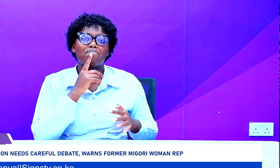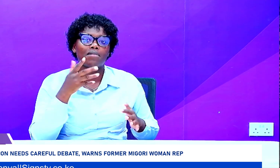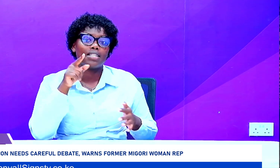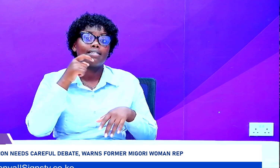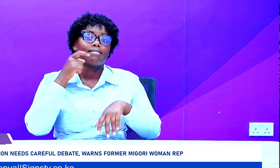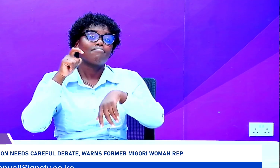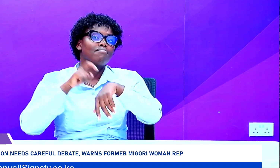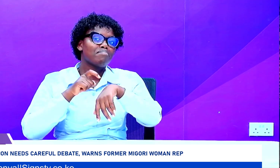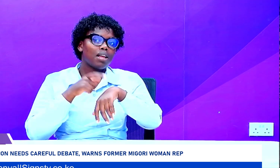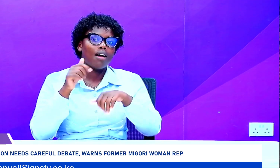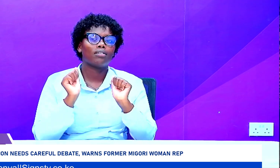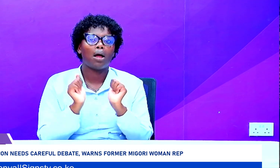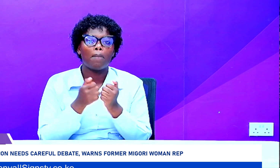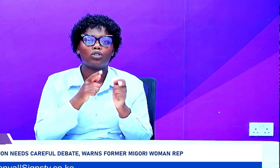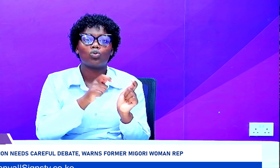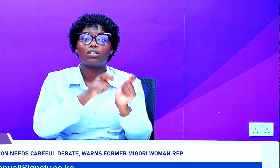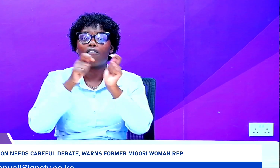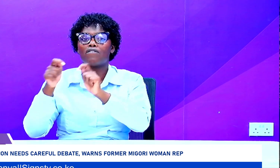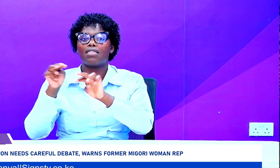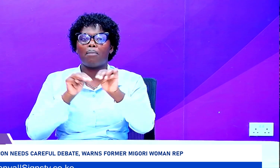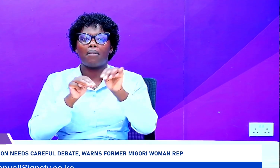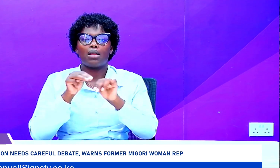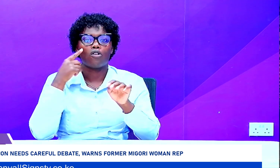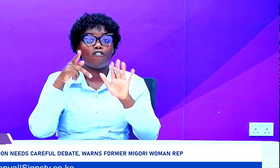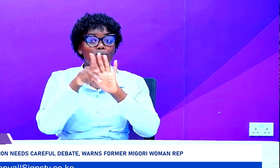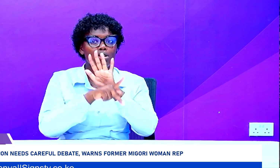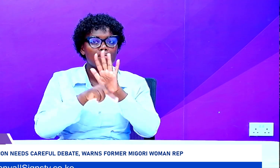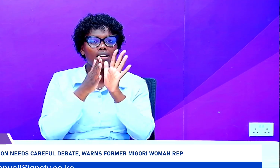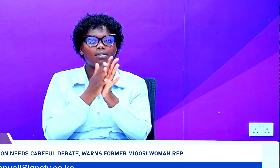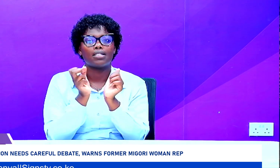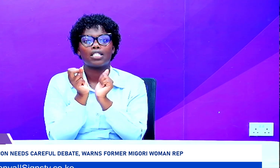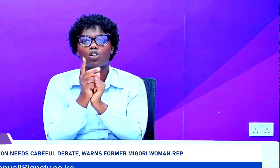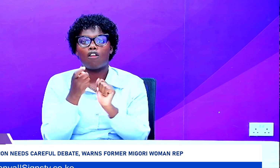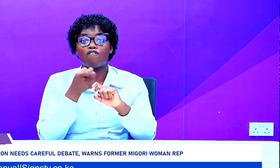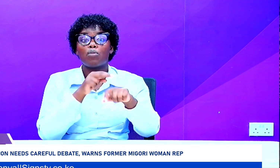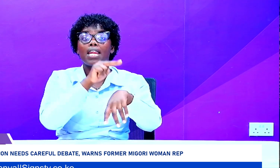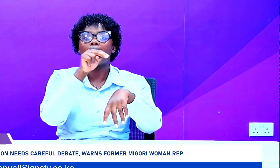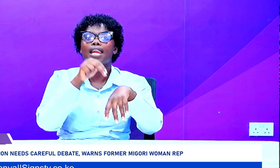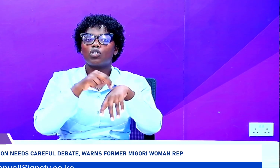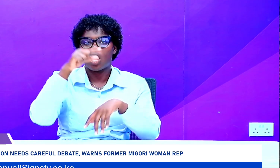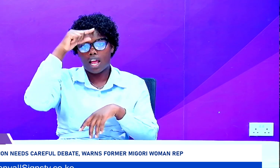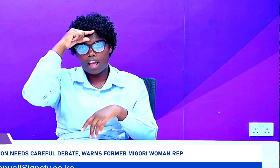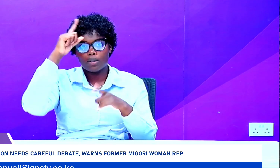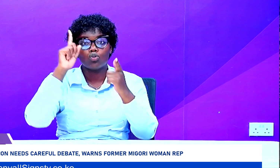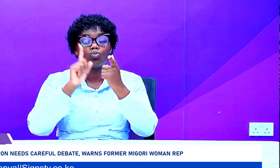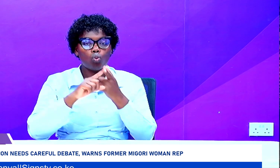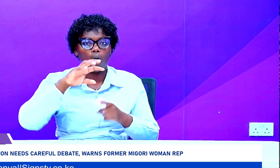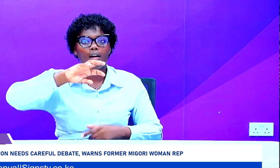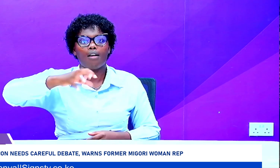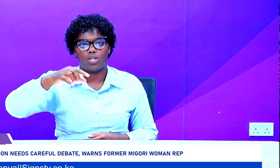the management of primary and secondary schools from the national government to county government.